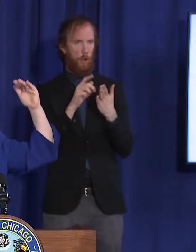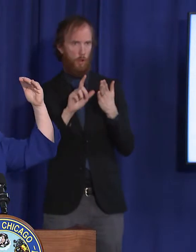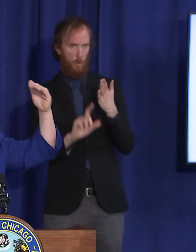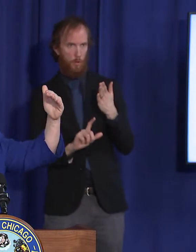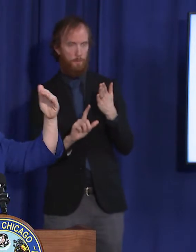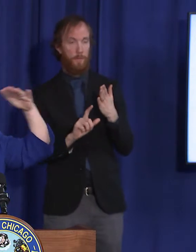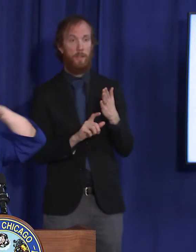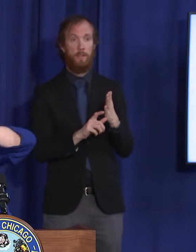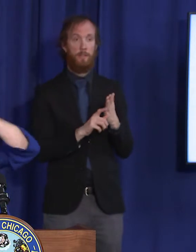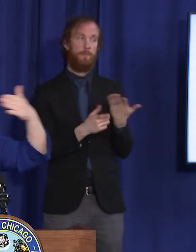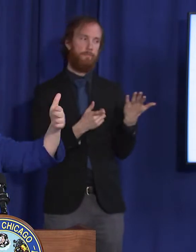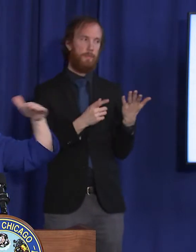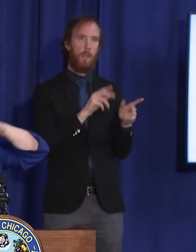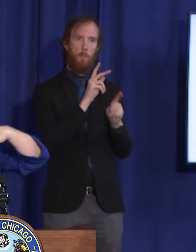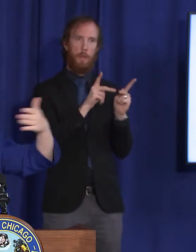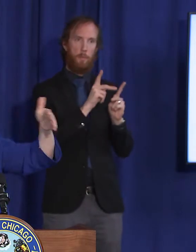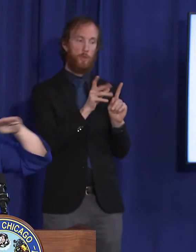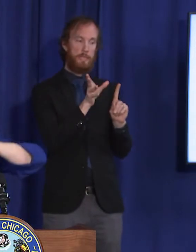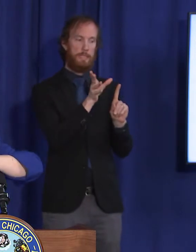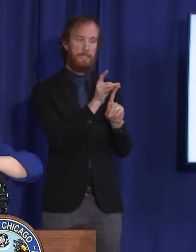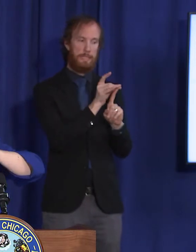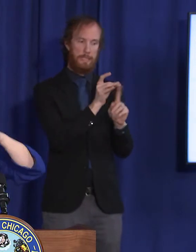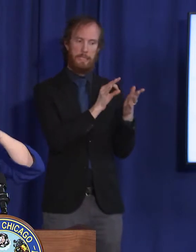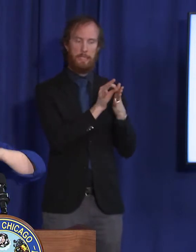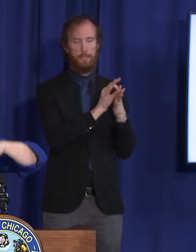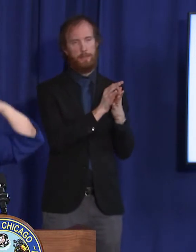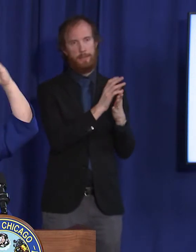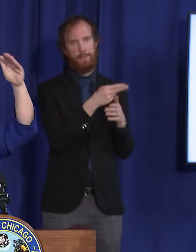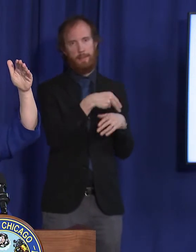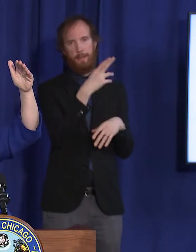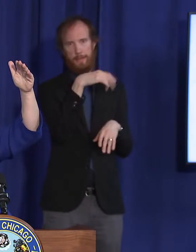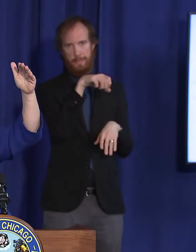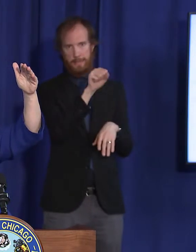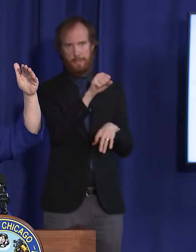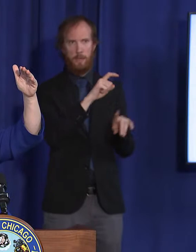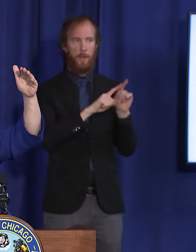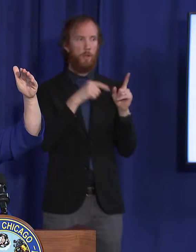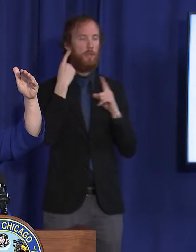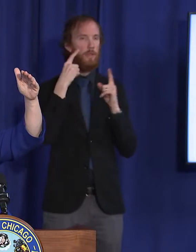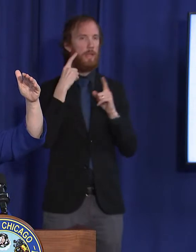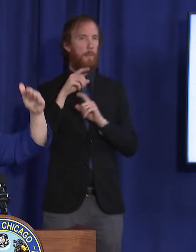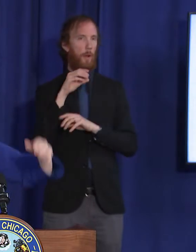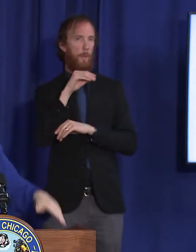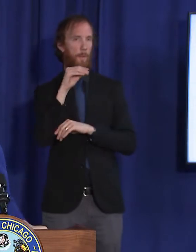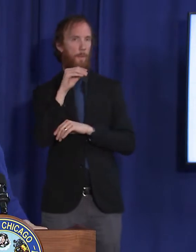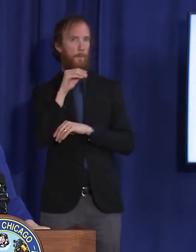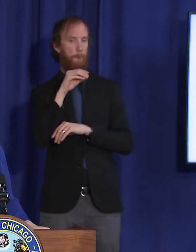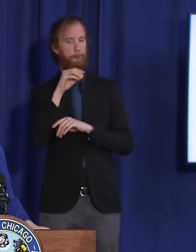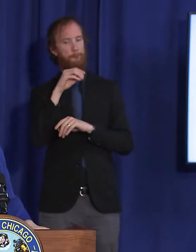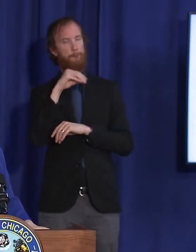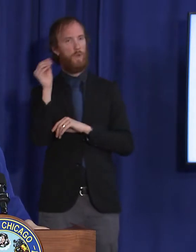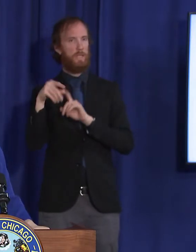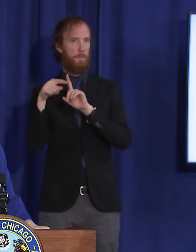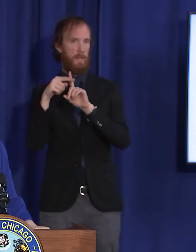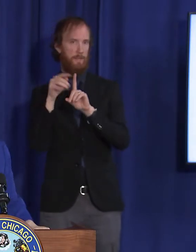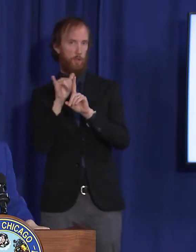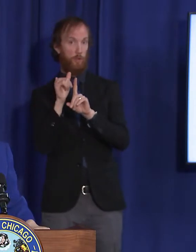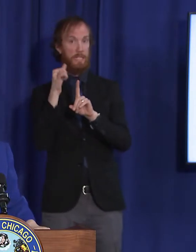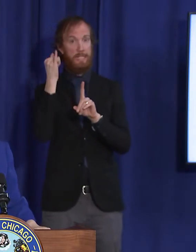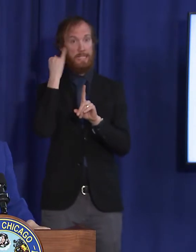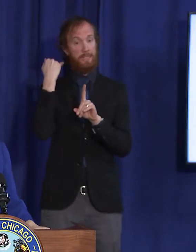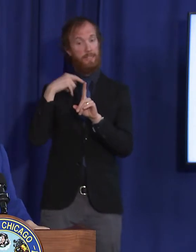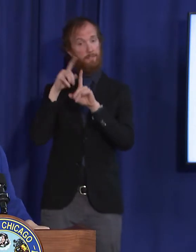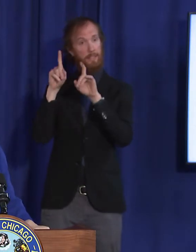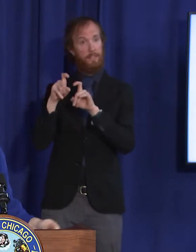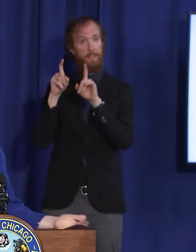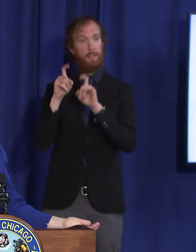higher, but you look at cases and positivity together. If we were having a 20% positivity right now, I'd say, our cases are way